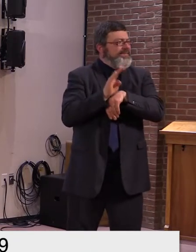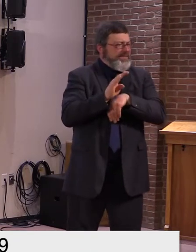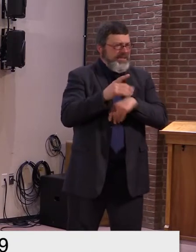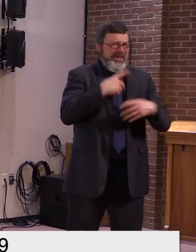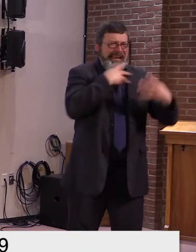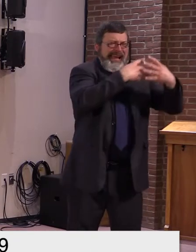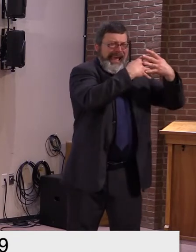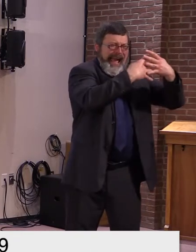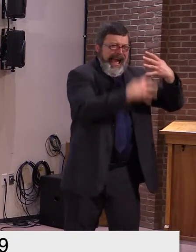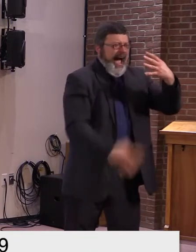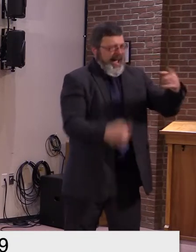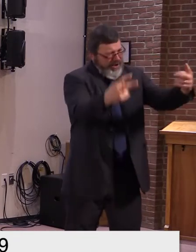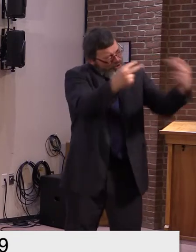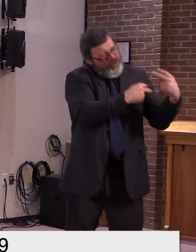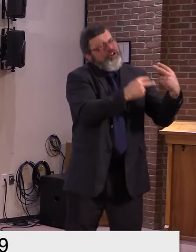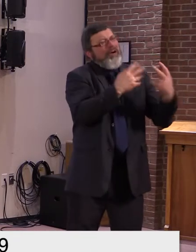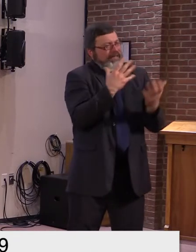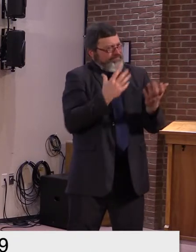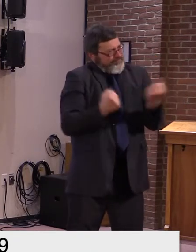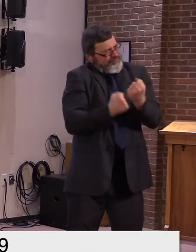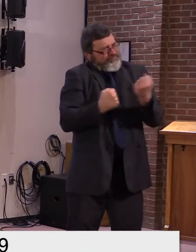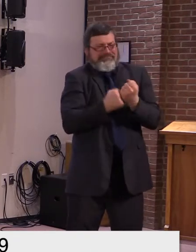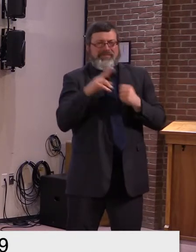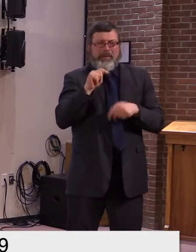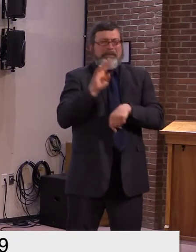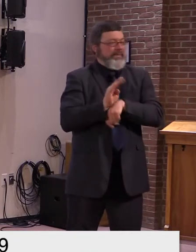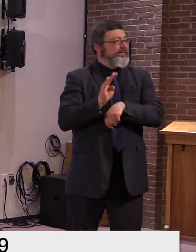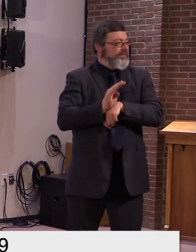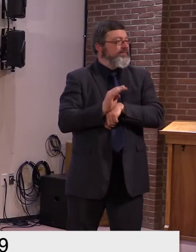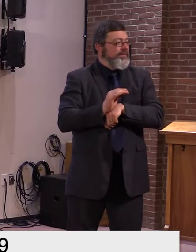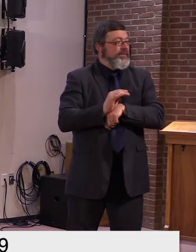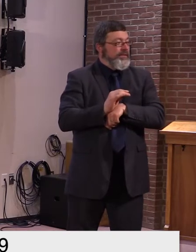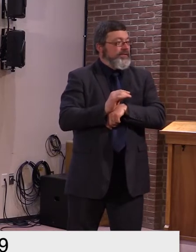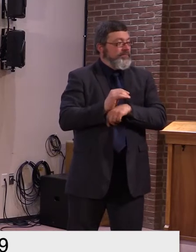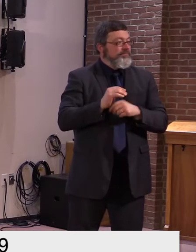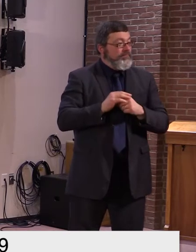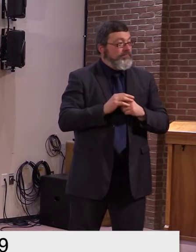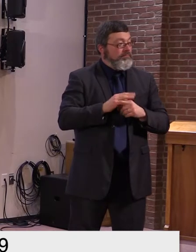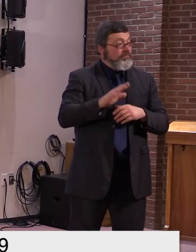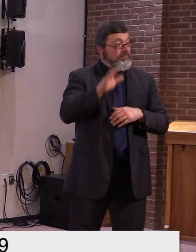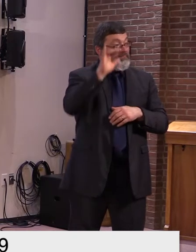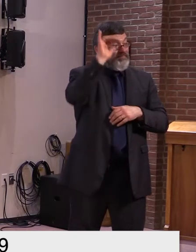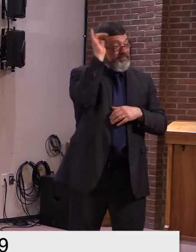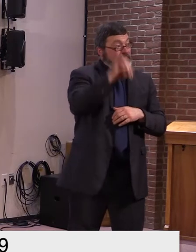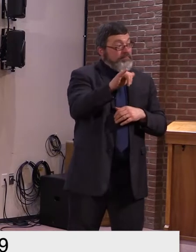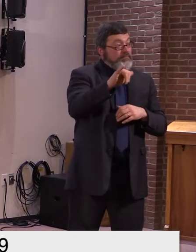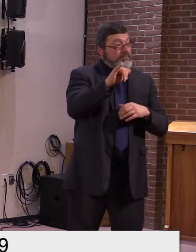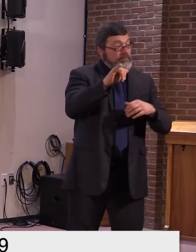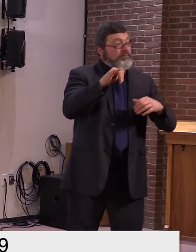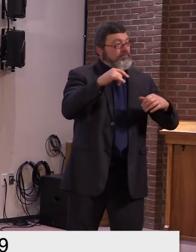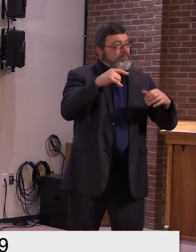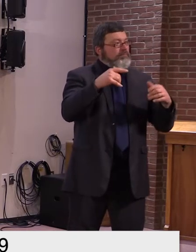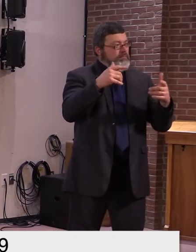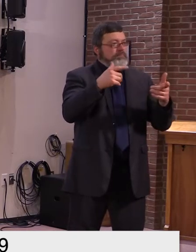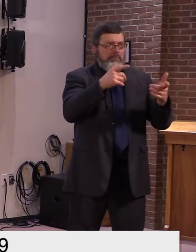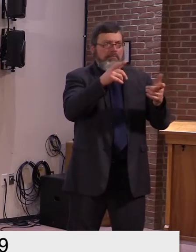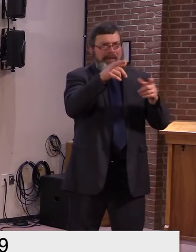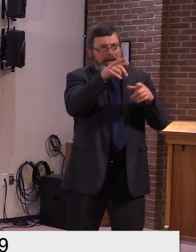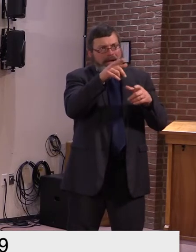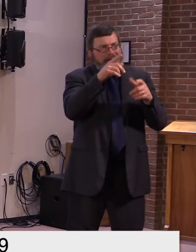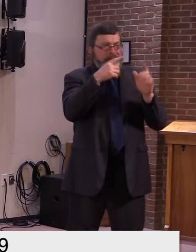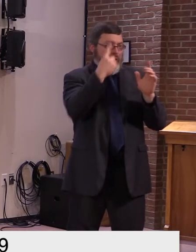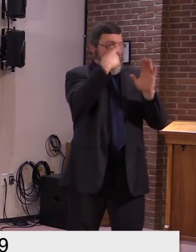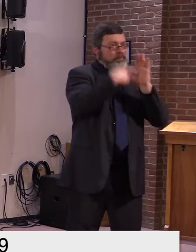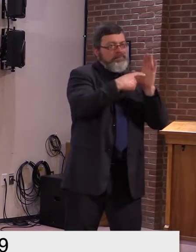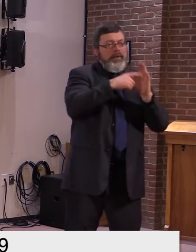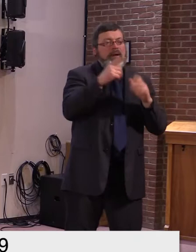forget, a gift card to your favorite restaurant will go a long way to helping our restaurants stay open in the weeks and months